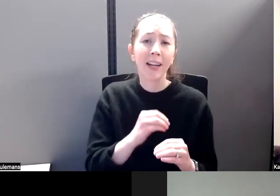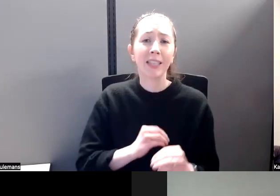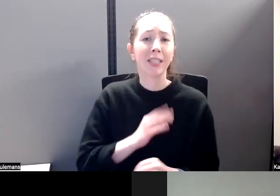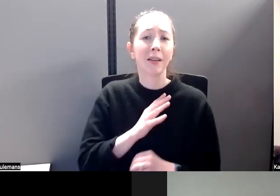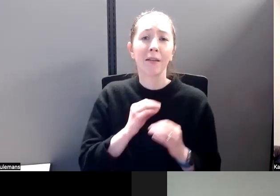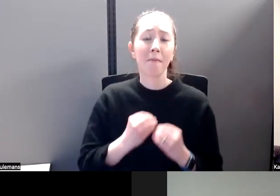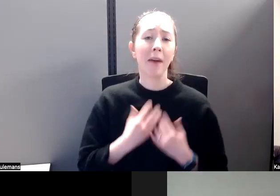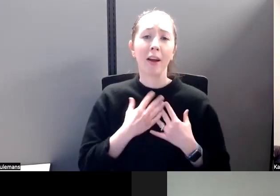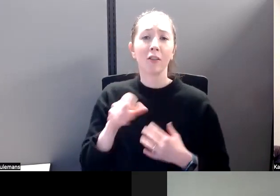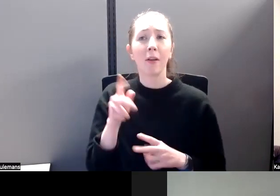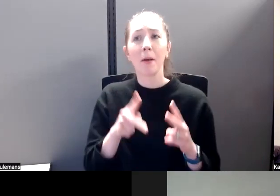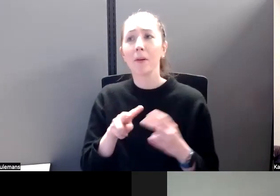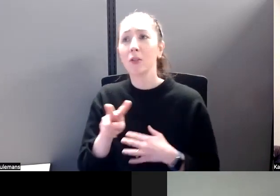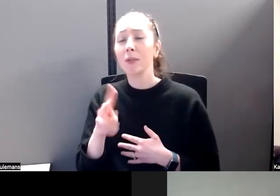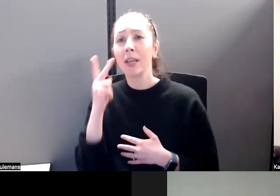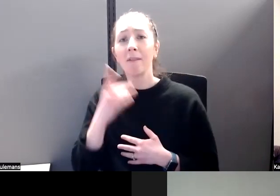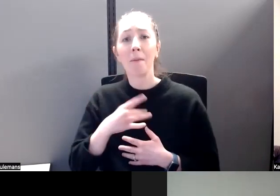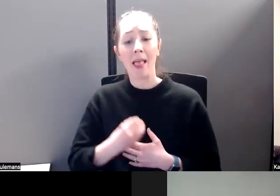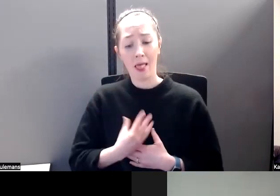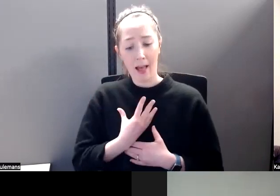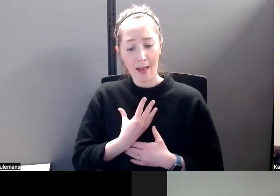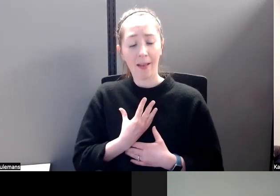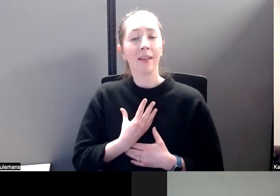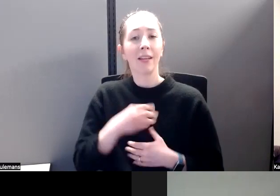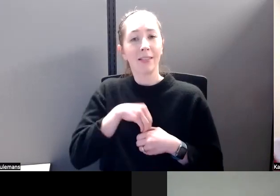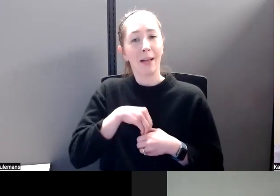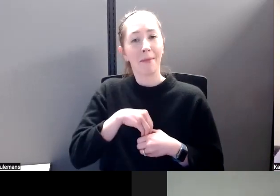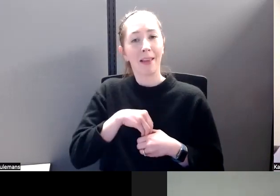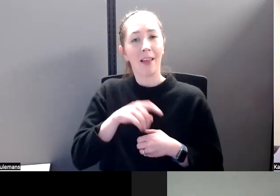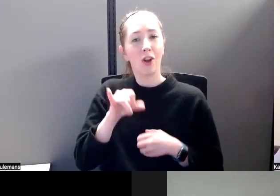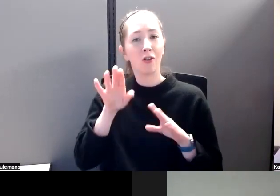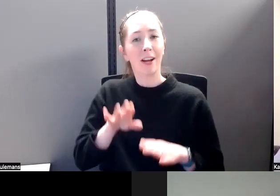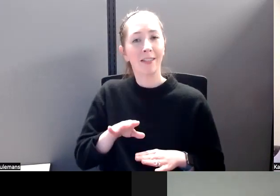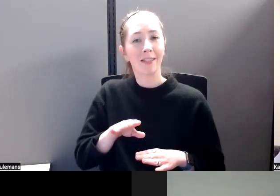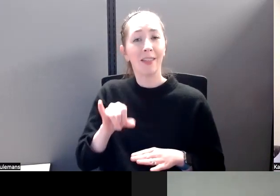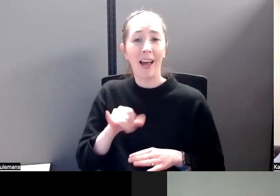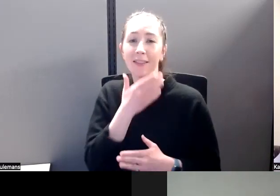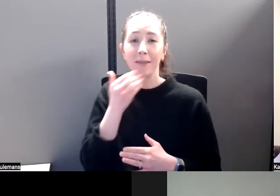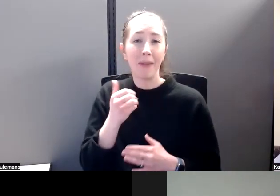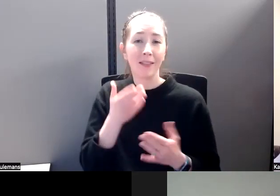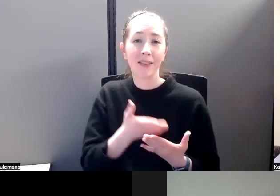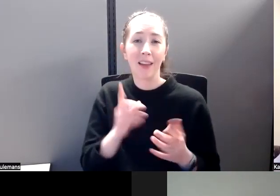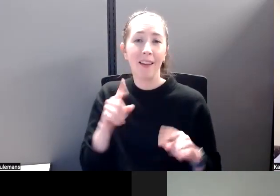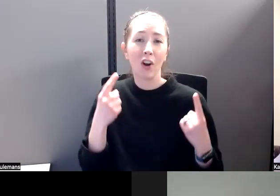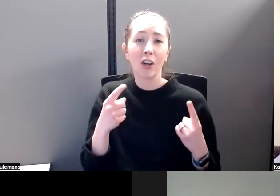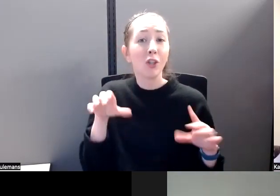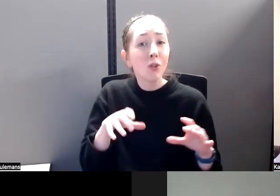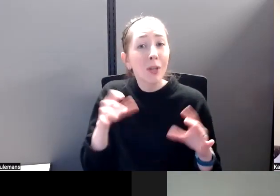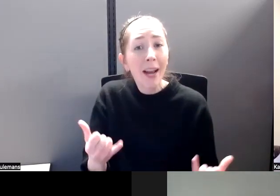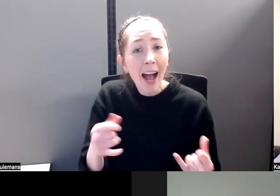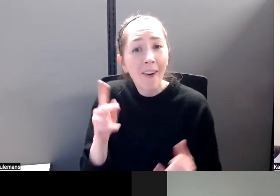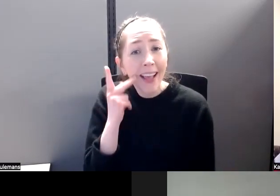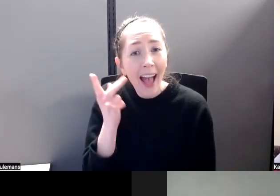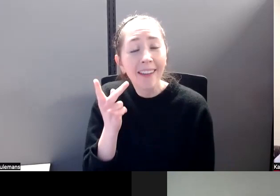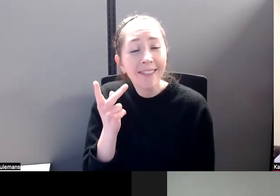other people to find their little light and find their greatness. That is hands down the best thing ever. And you're doing it. You're doing it right now, Kat. It's